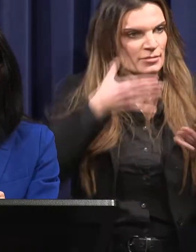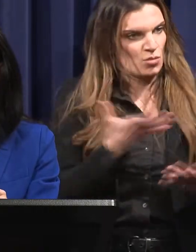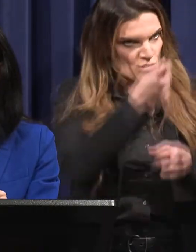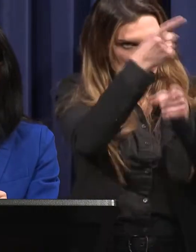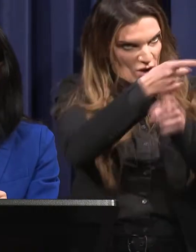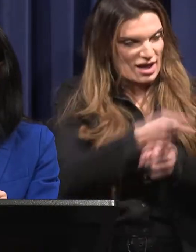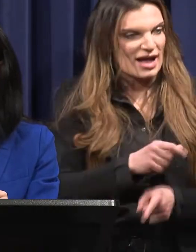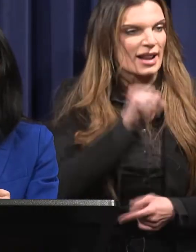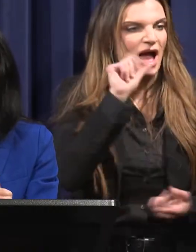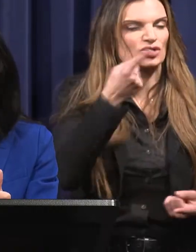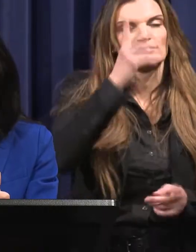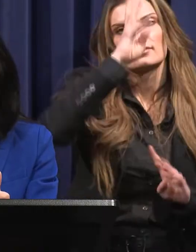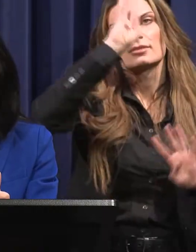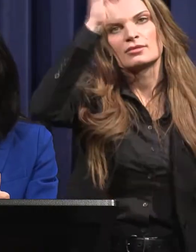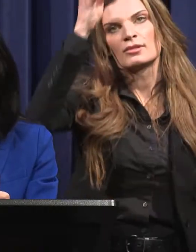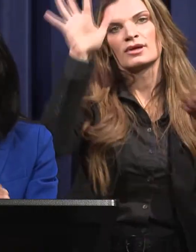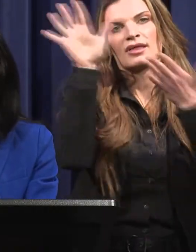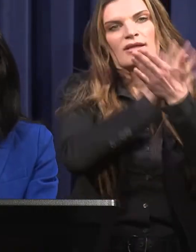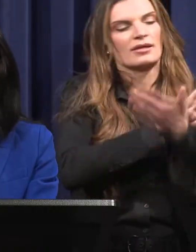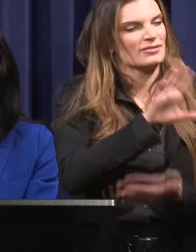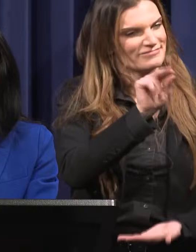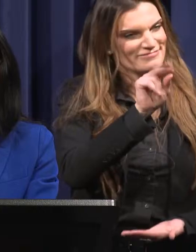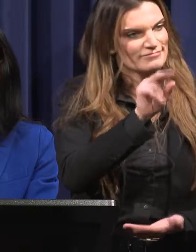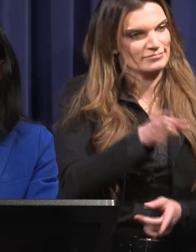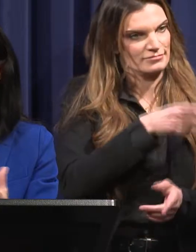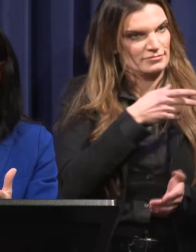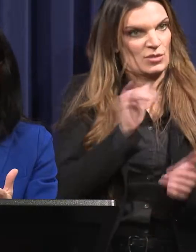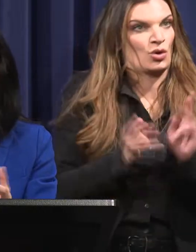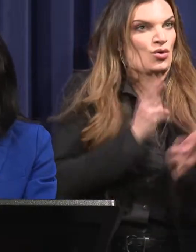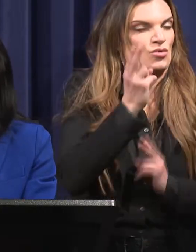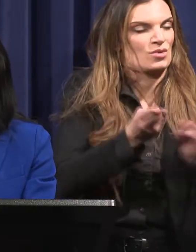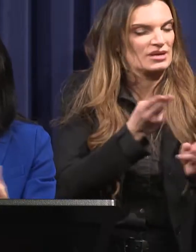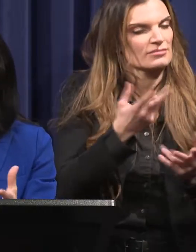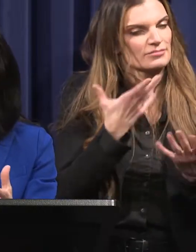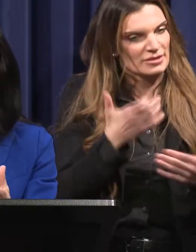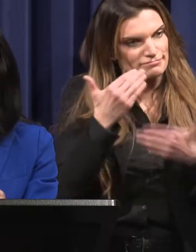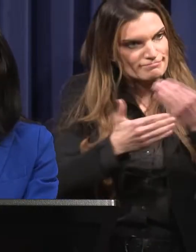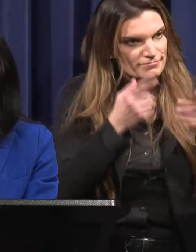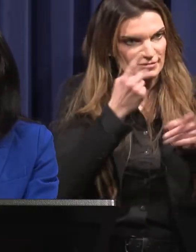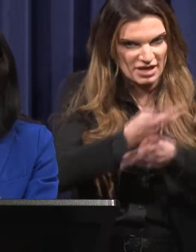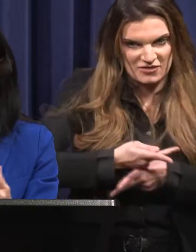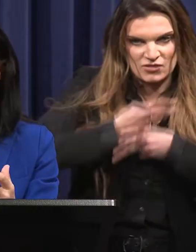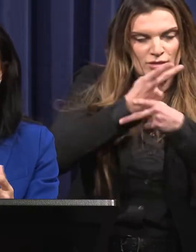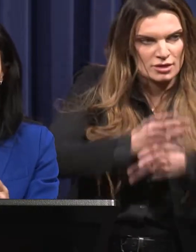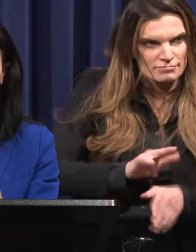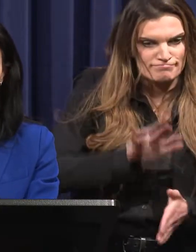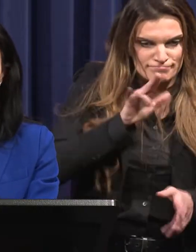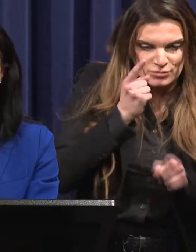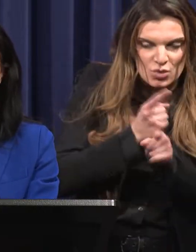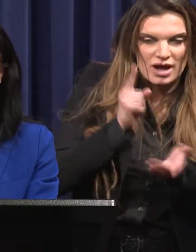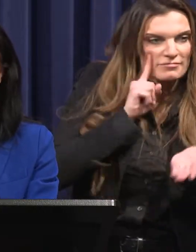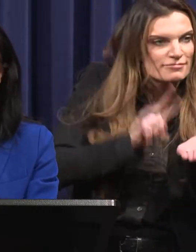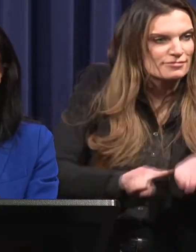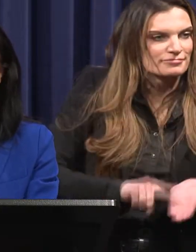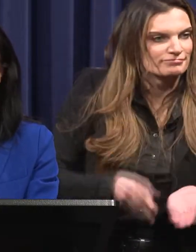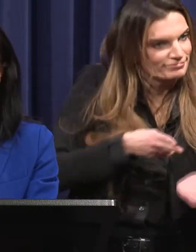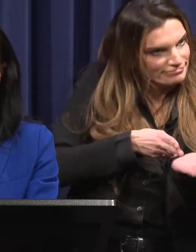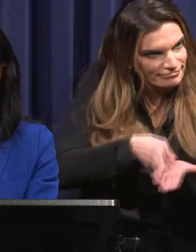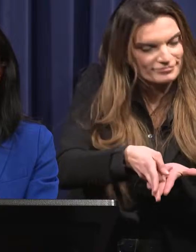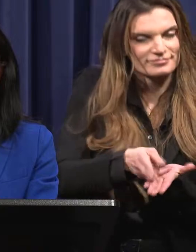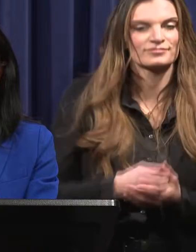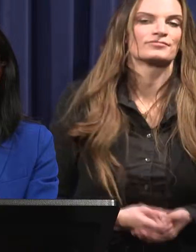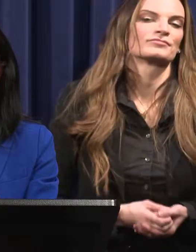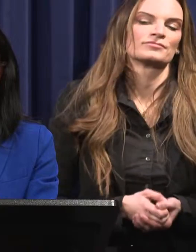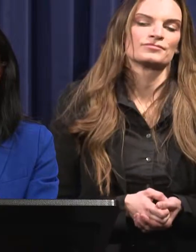right than you get it done immediately. And so what I would say is, yes, I think now that, obviously in terms of having